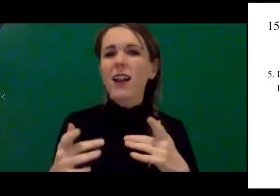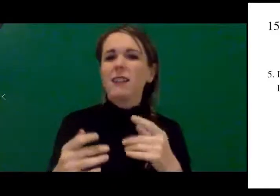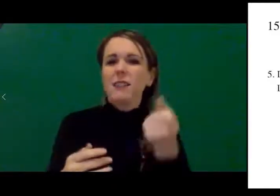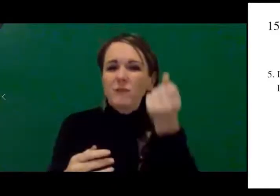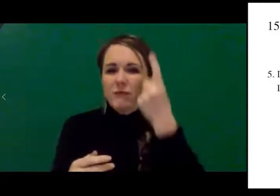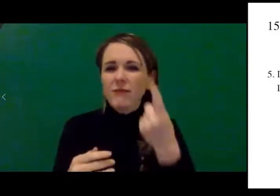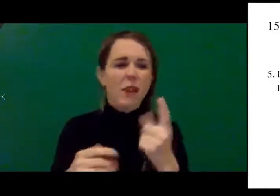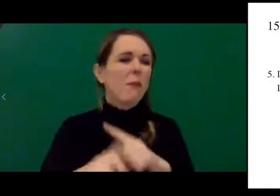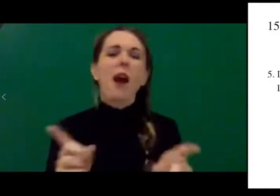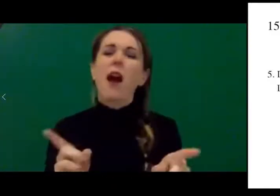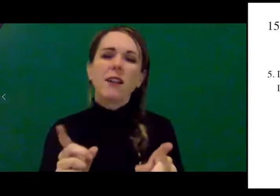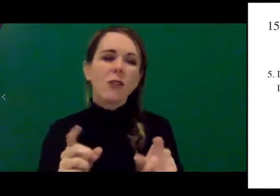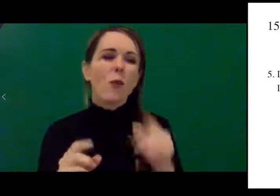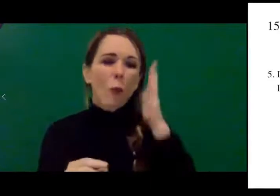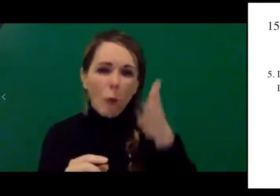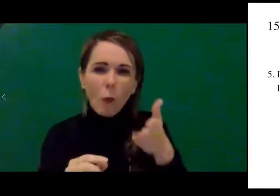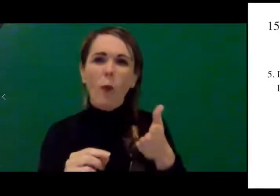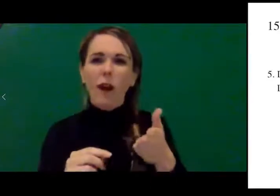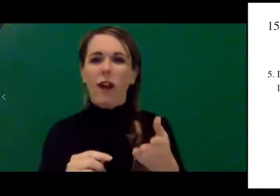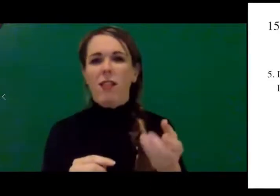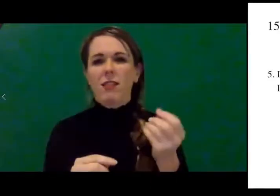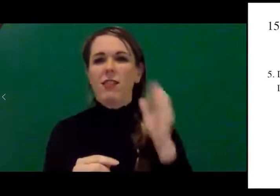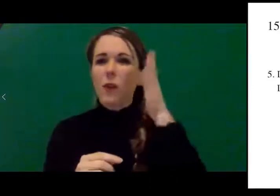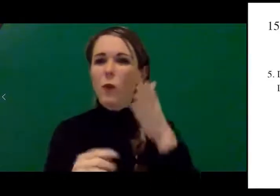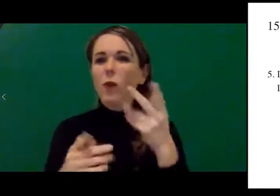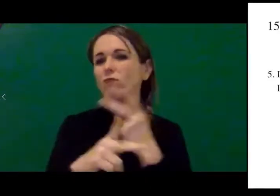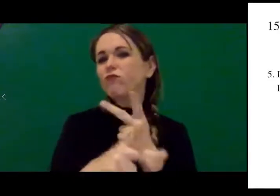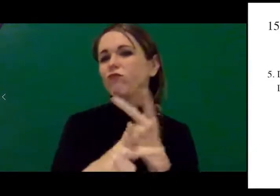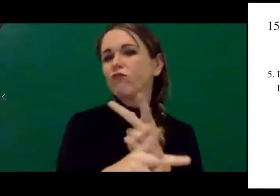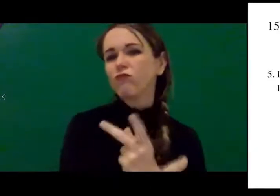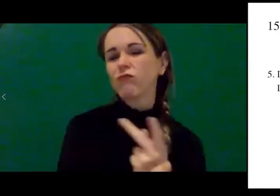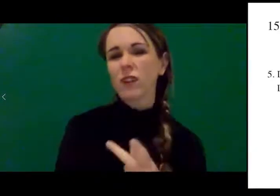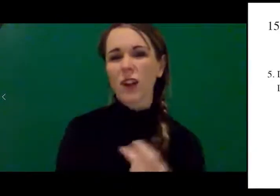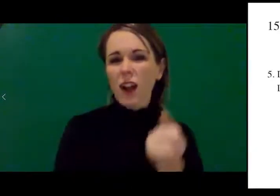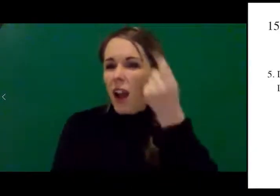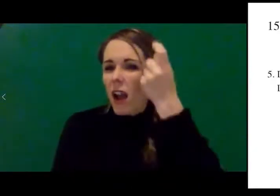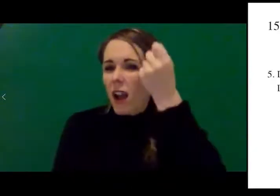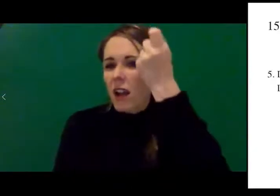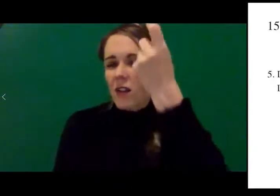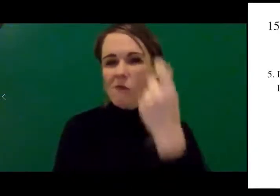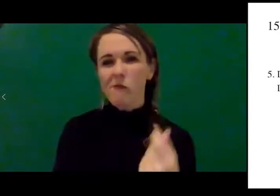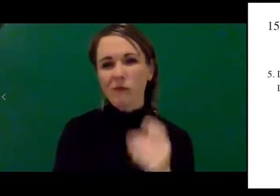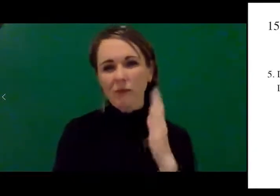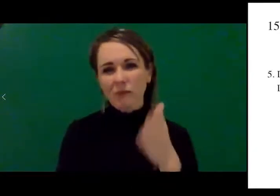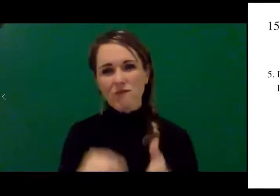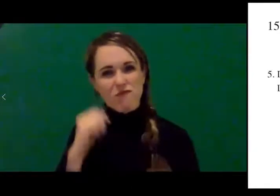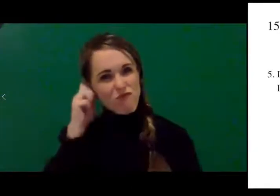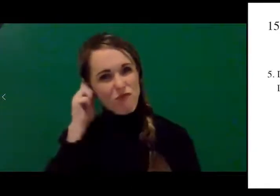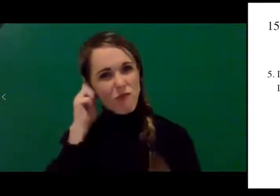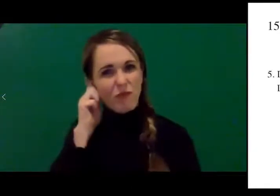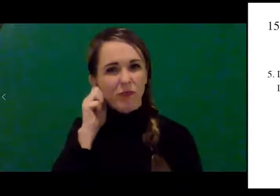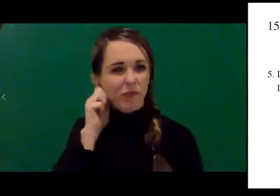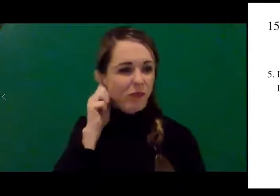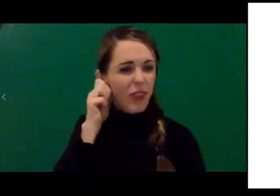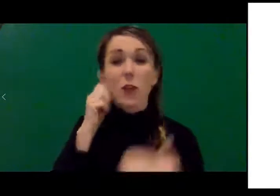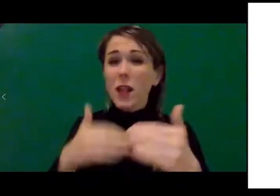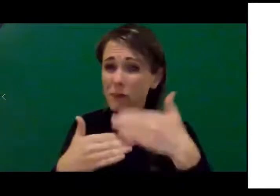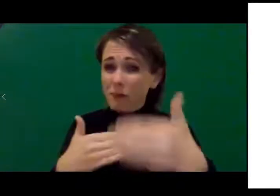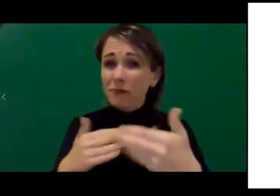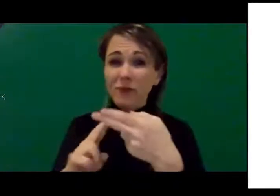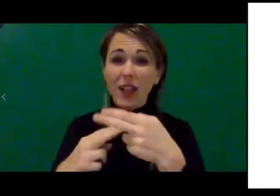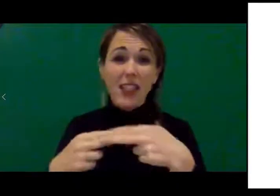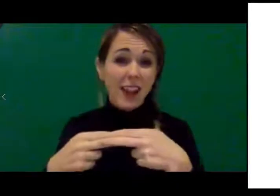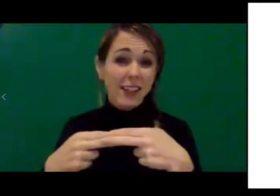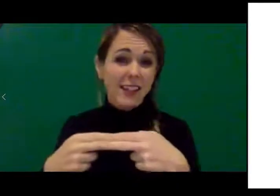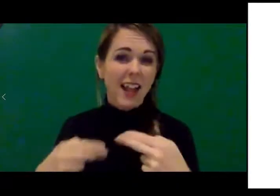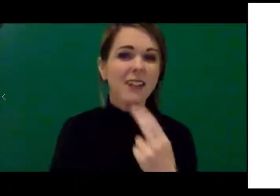but really they figure out the details, they fill in the gaps, absolutely. So next slide, please. It's